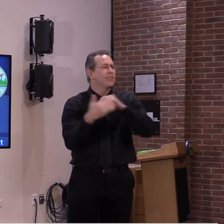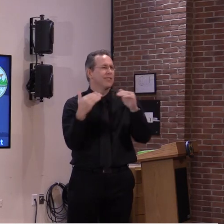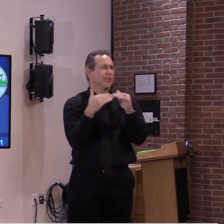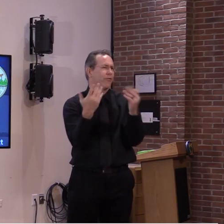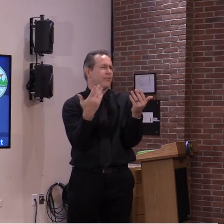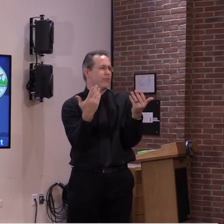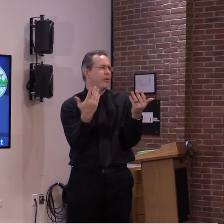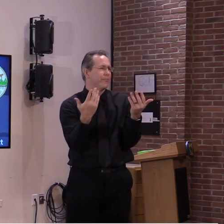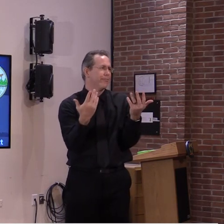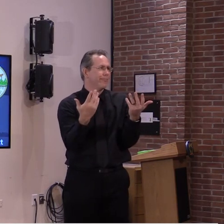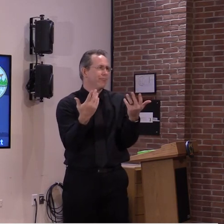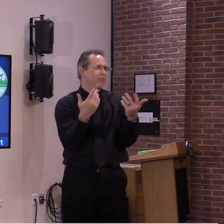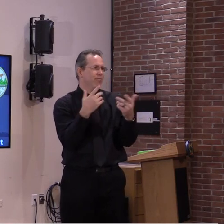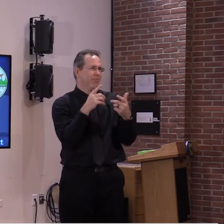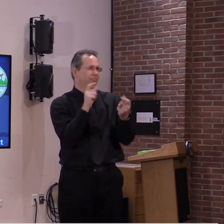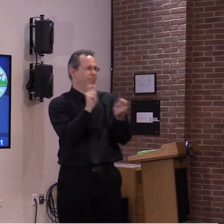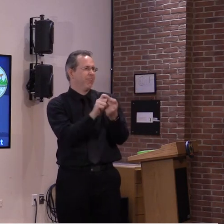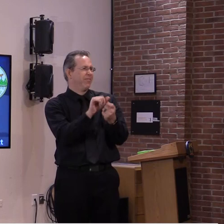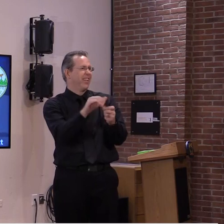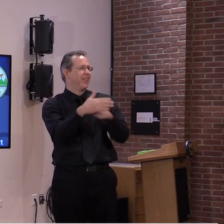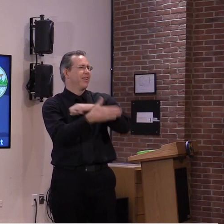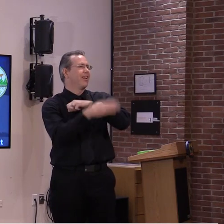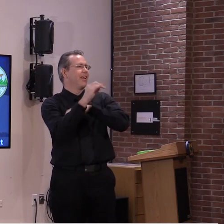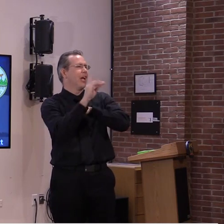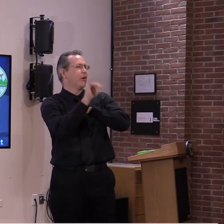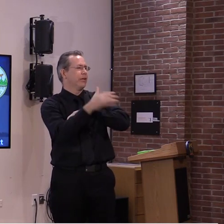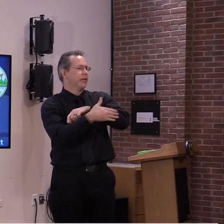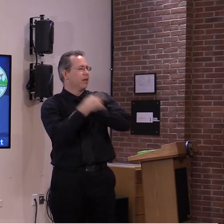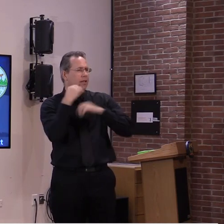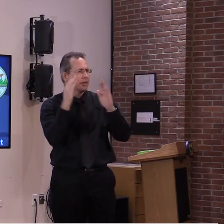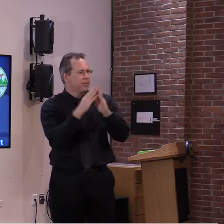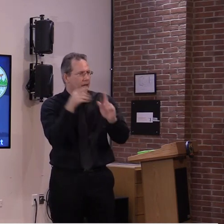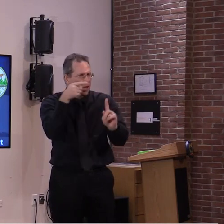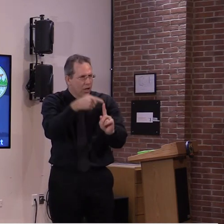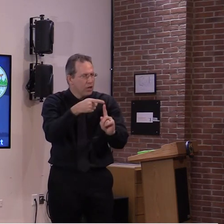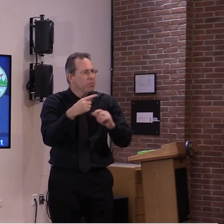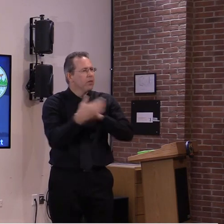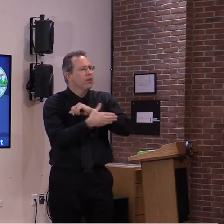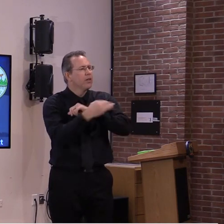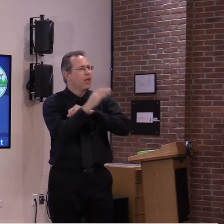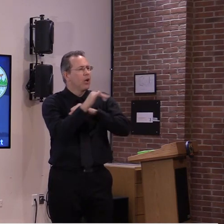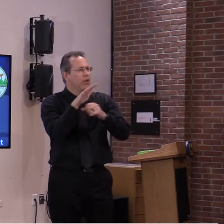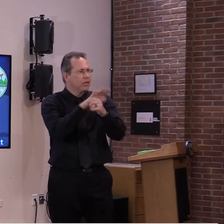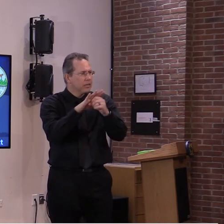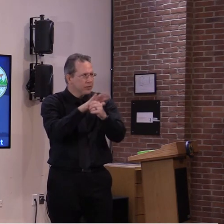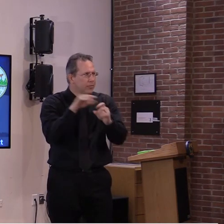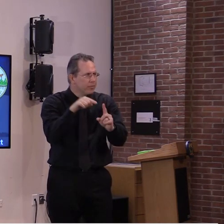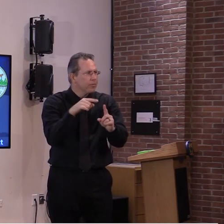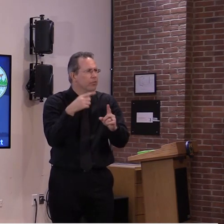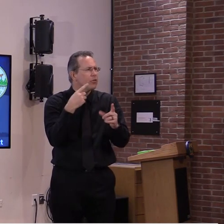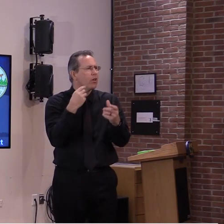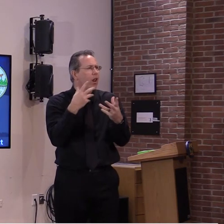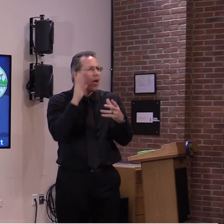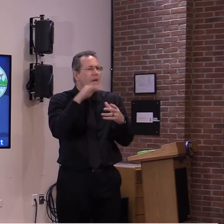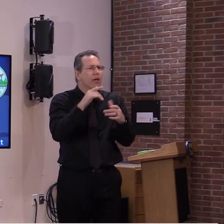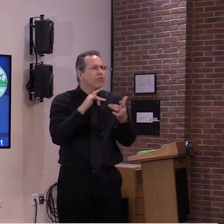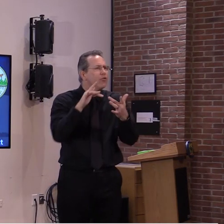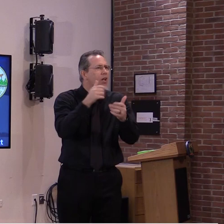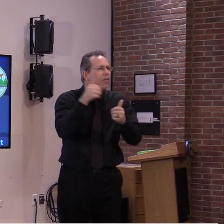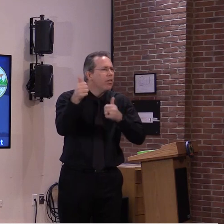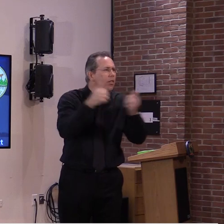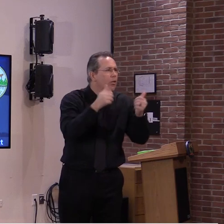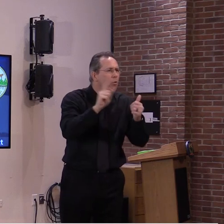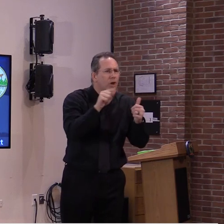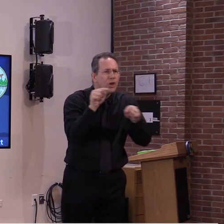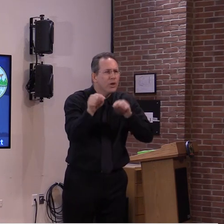town, you know, and there's no cases and the next town has a lot of cases, there's a lot of travel back and forth between those towns anywhere in Vermont. So I think we